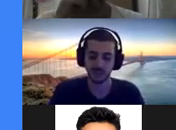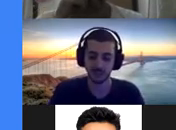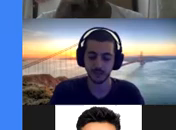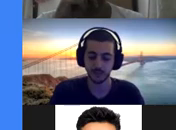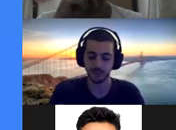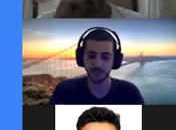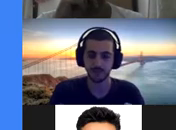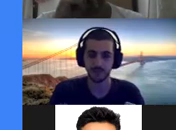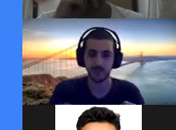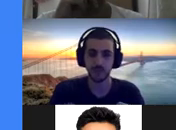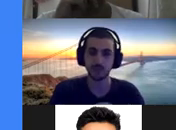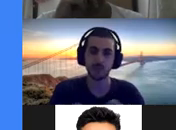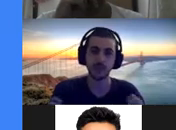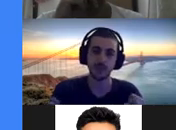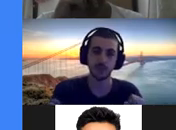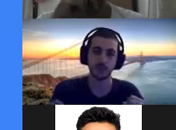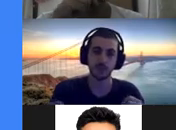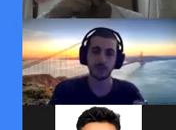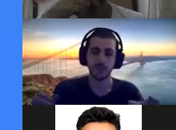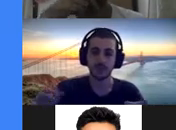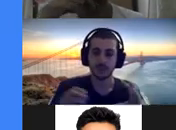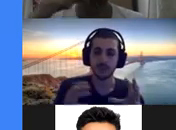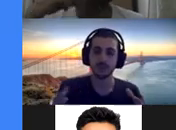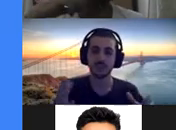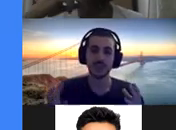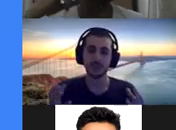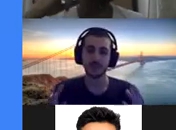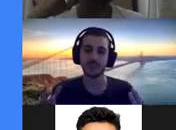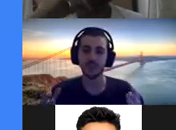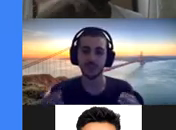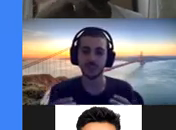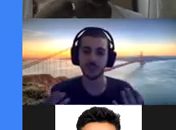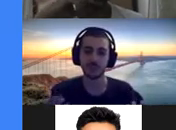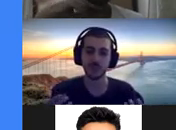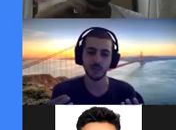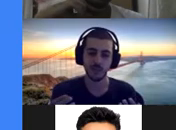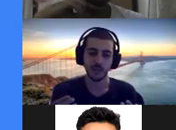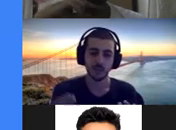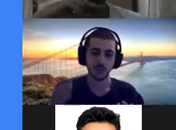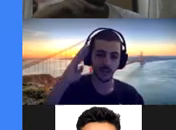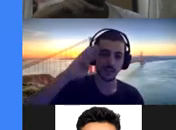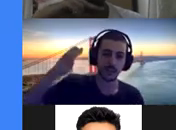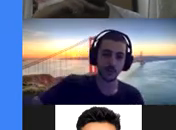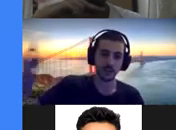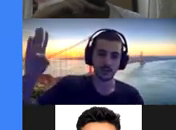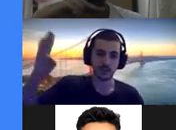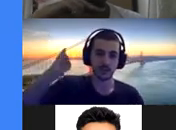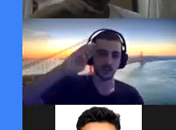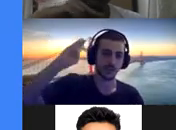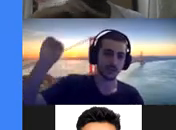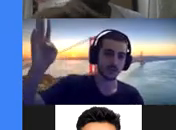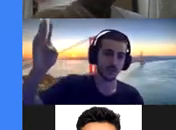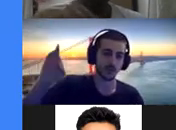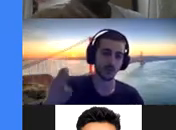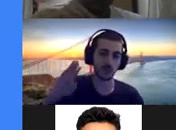like a variety or somewhat of a standard deviation in the movement. So I sign hello like this,